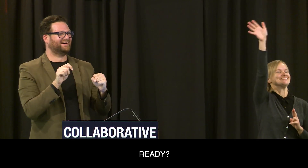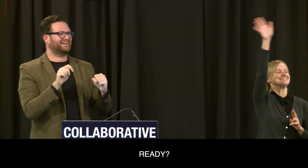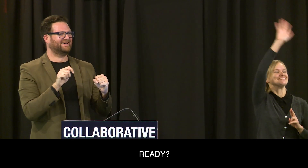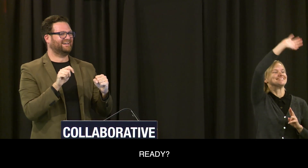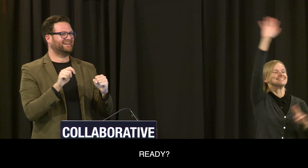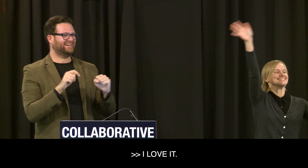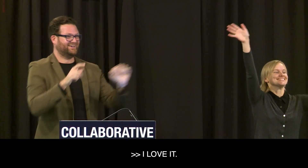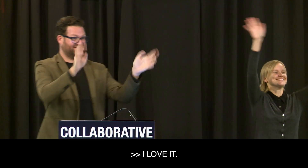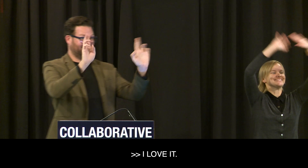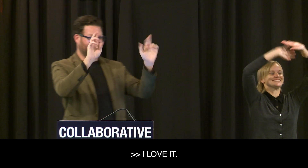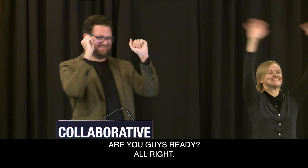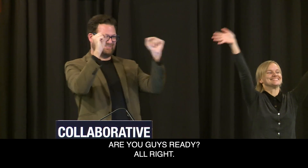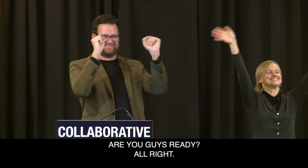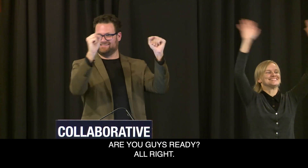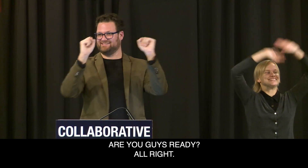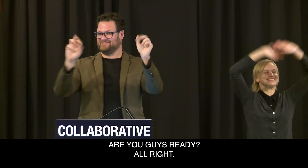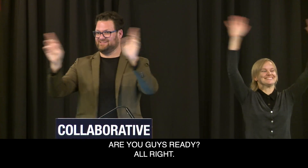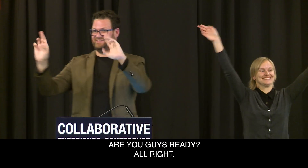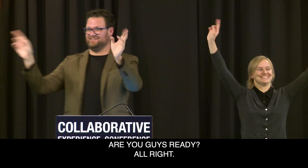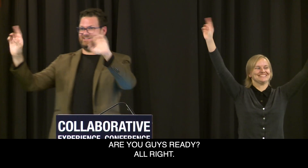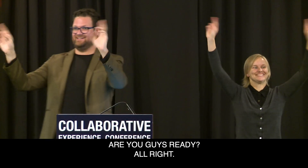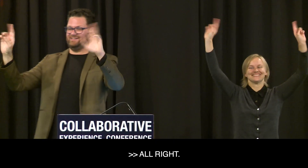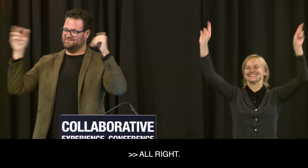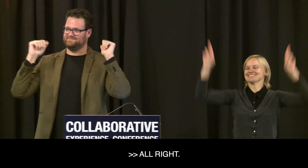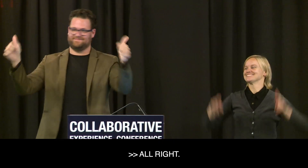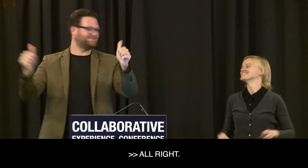Ready? I love it. Hi. All right, you guys ready? All right. All right.